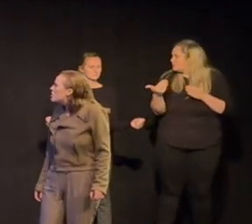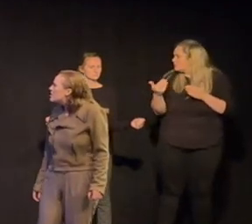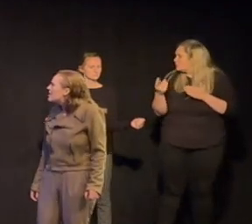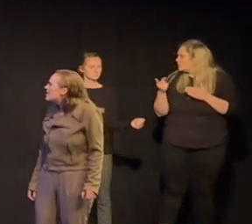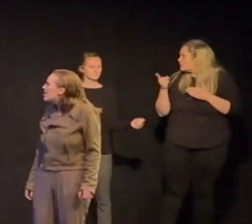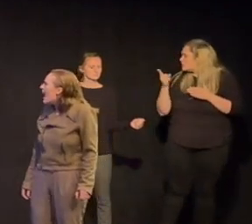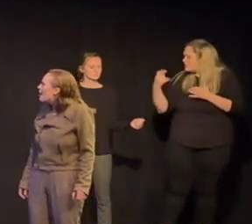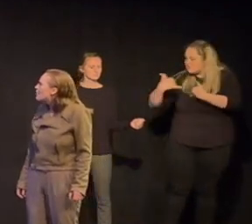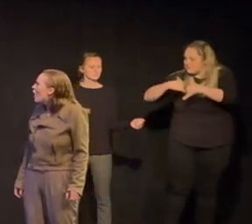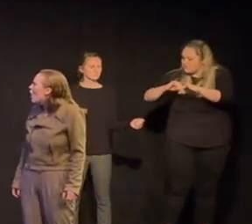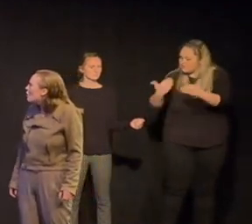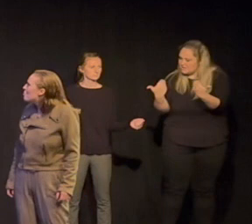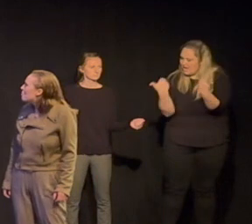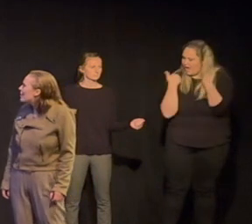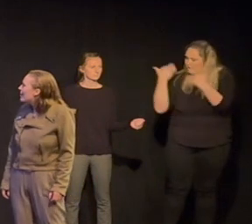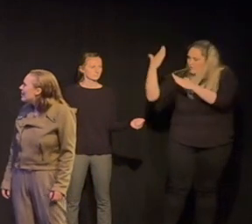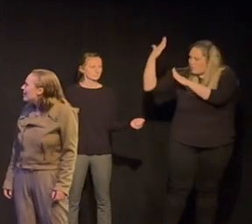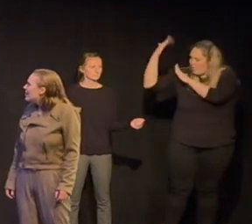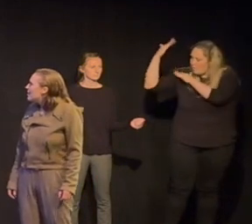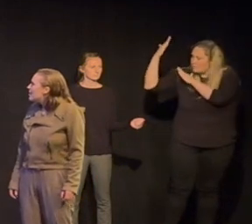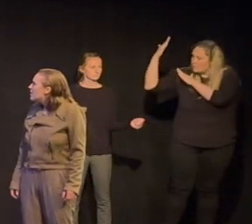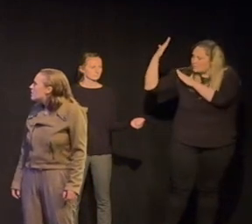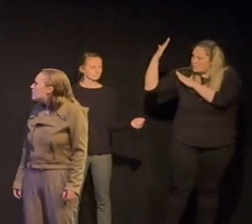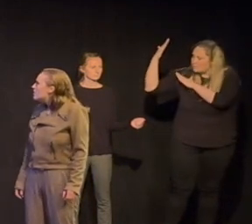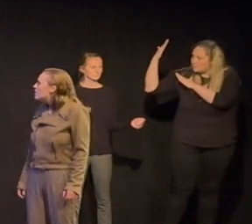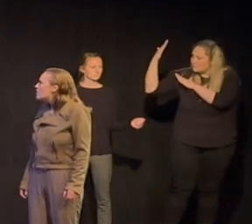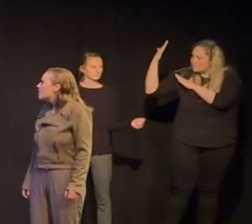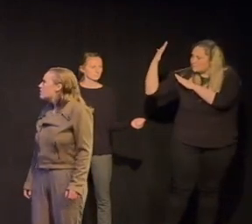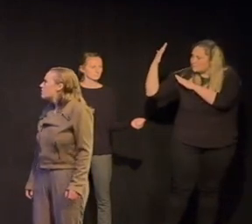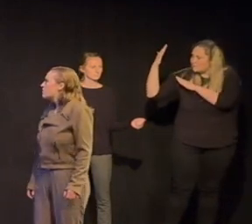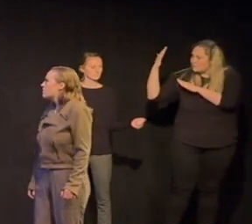You still have hope.